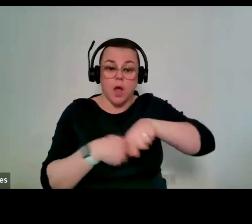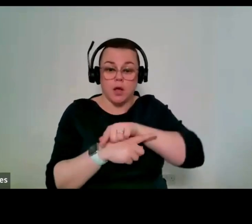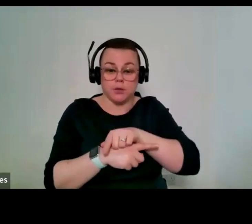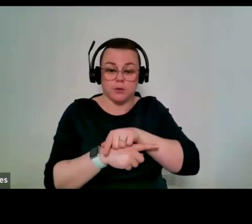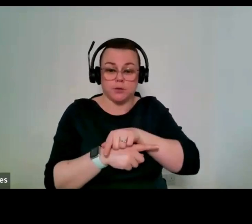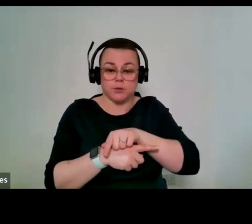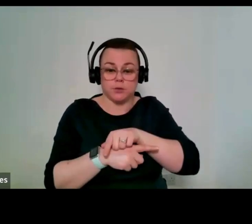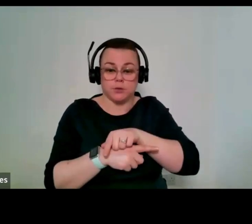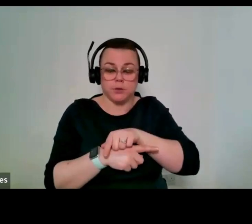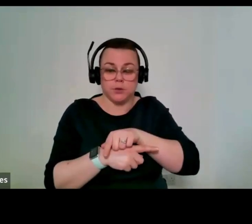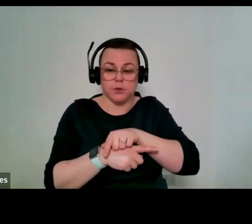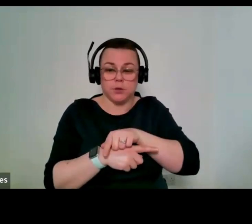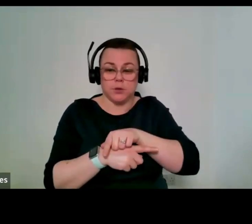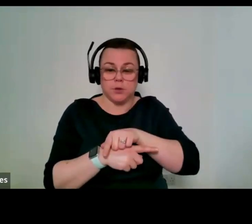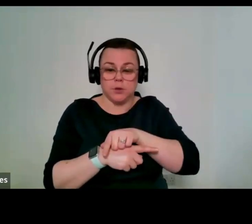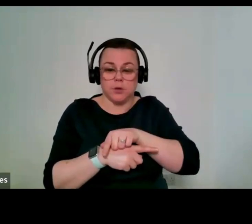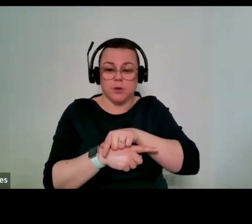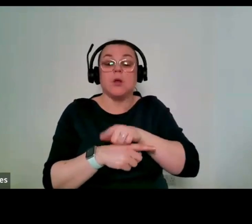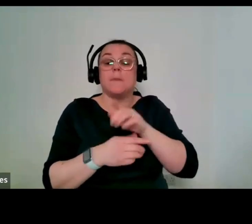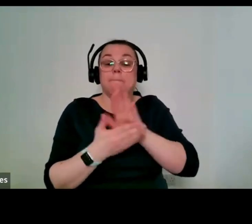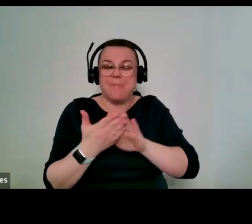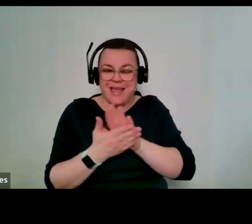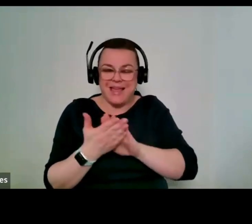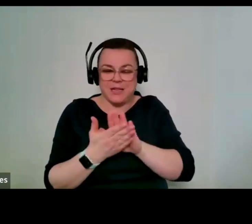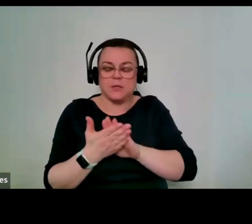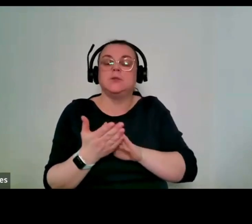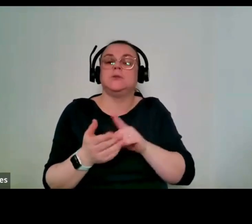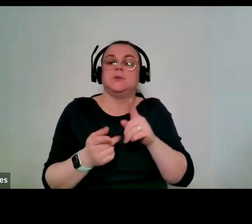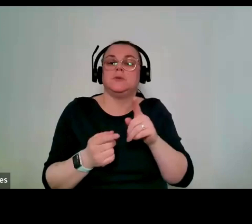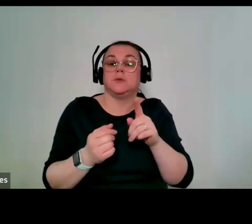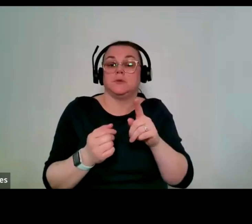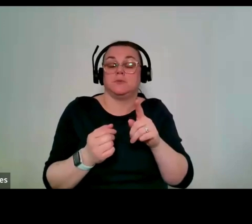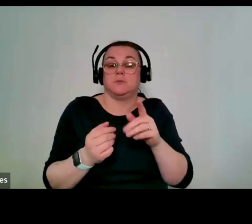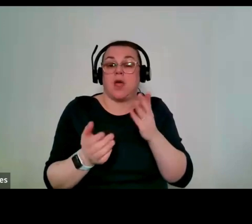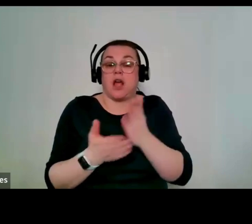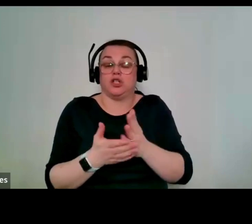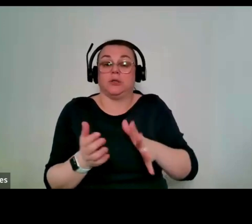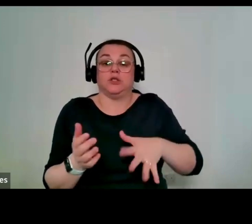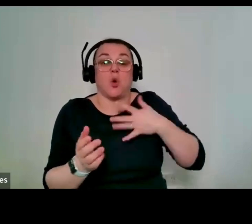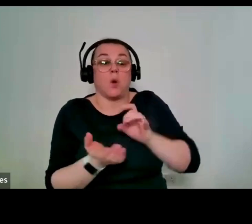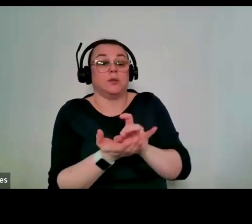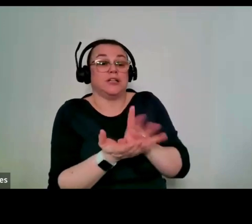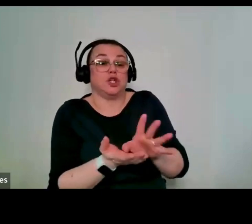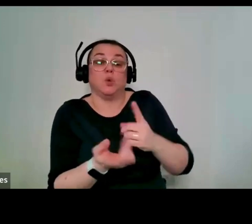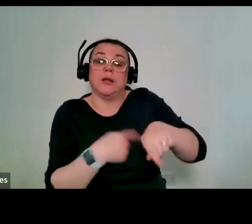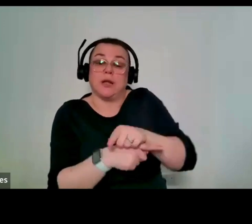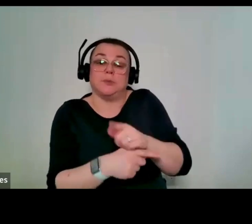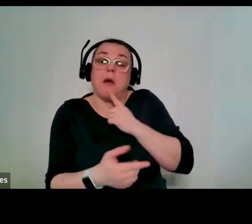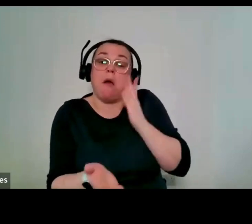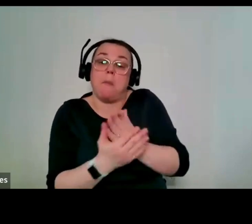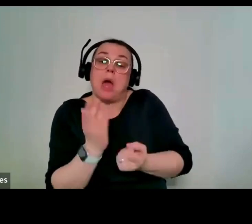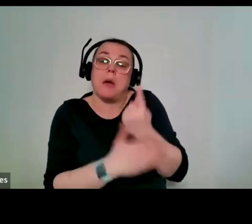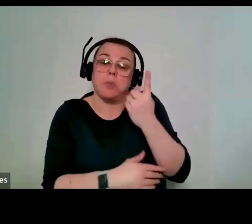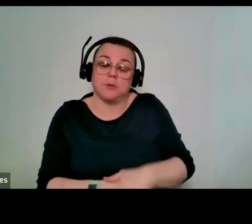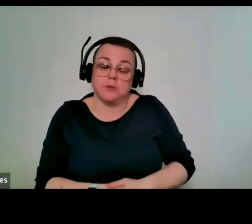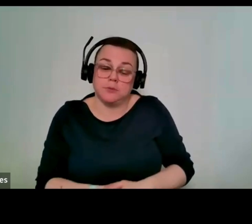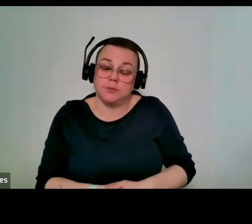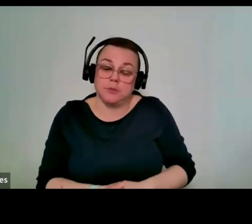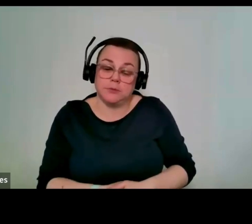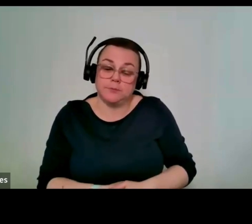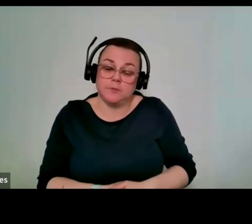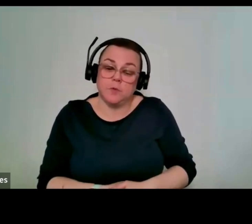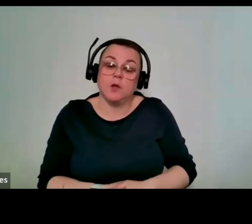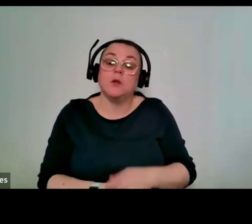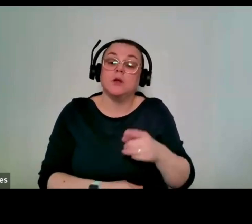of inclusive behaviours, you can end up unintentionally excluding us. So I think it's down